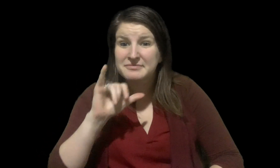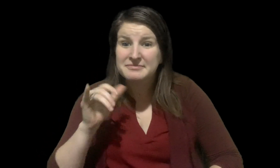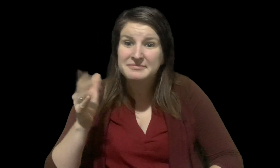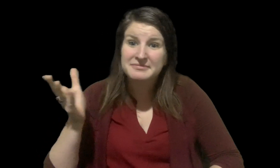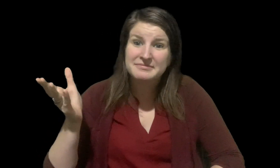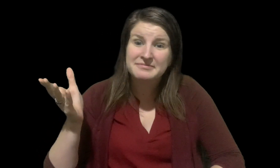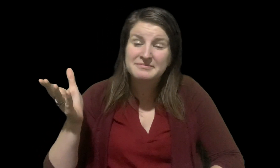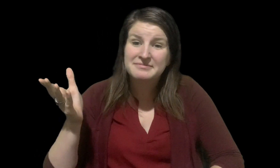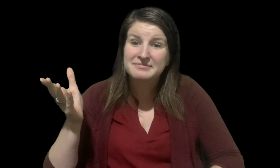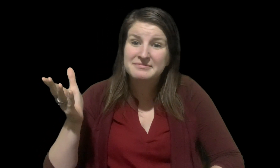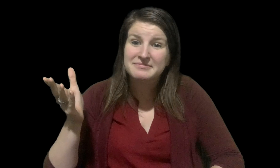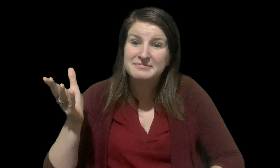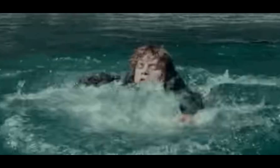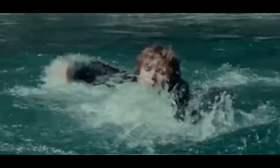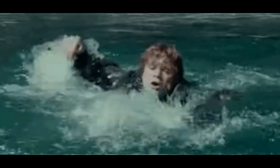Even if your swimming looks like this.